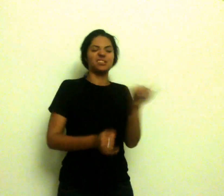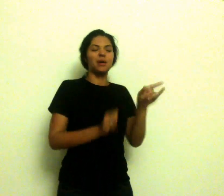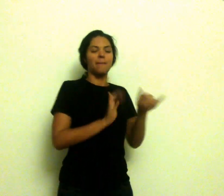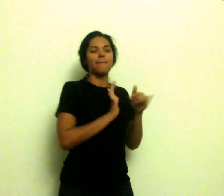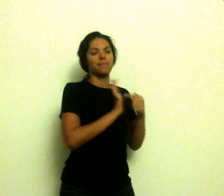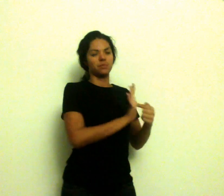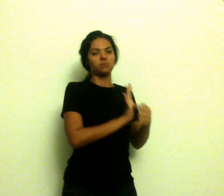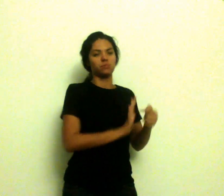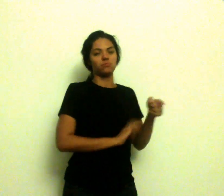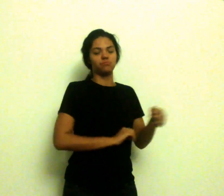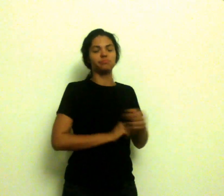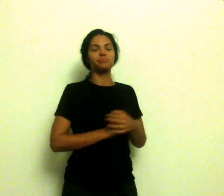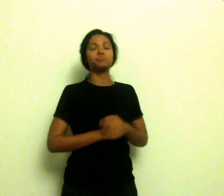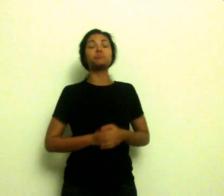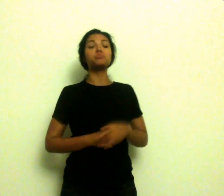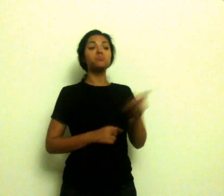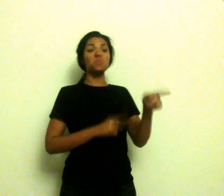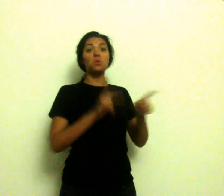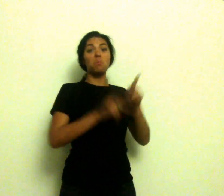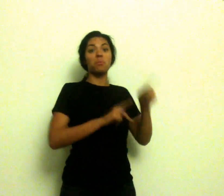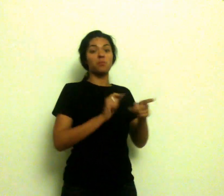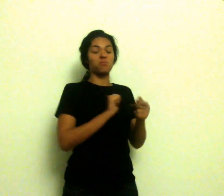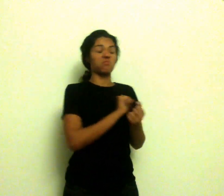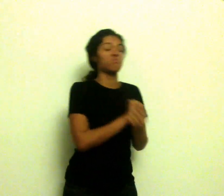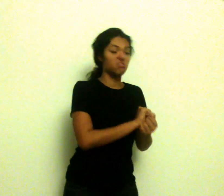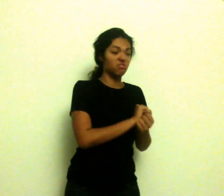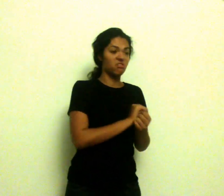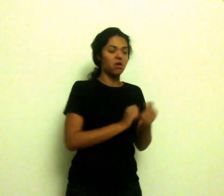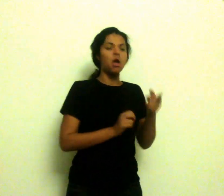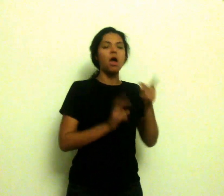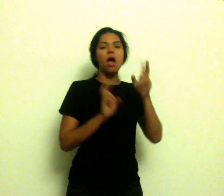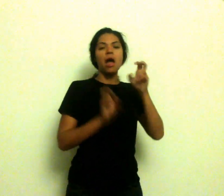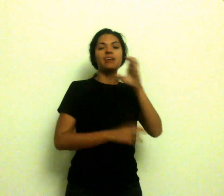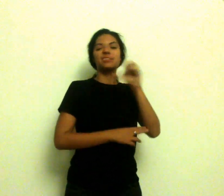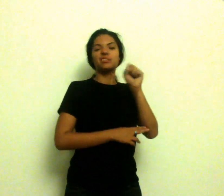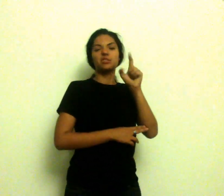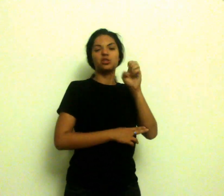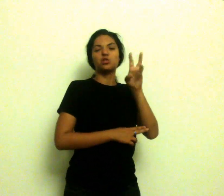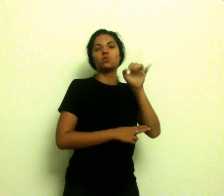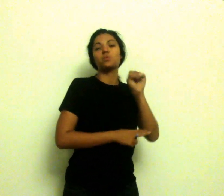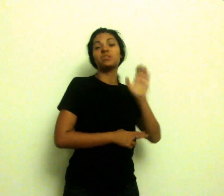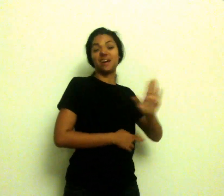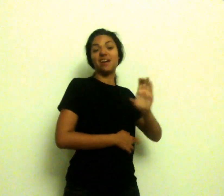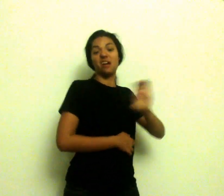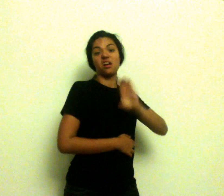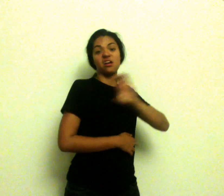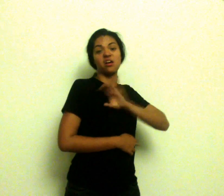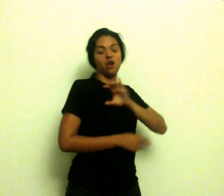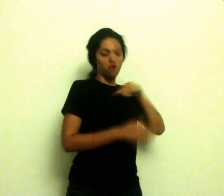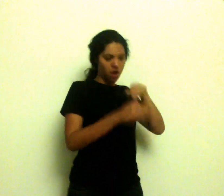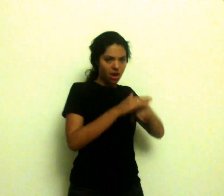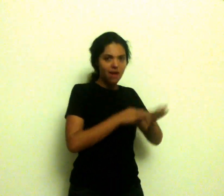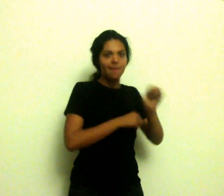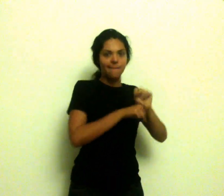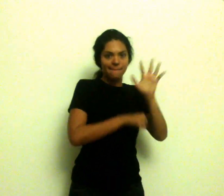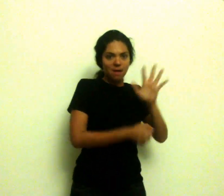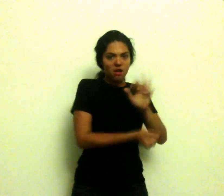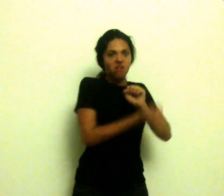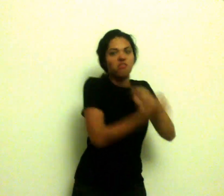mountain called the Spirit of the Age, hands within loosened to serve me my meal. And as the breakfast came to me, I